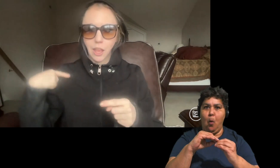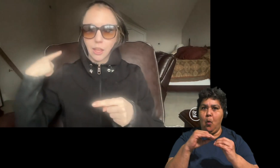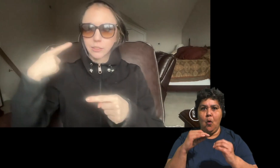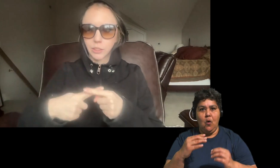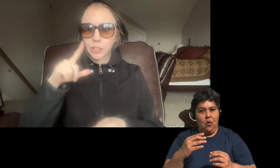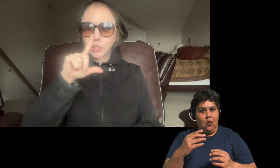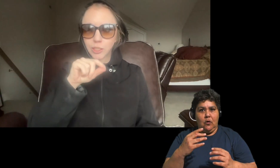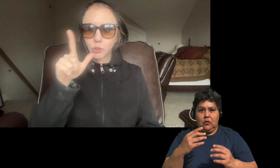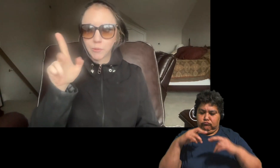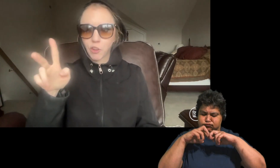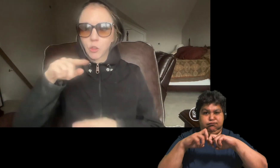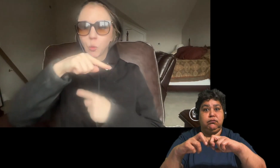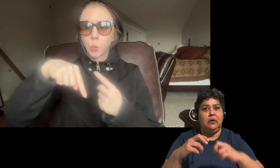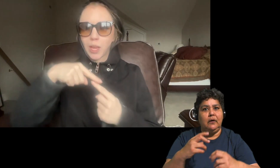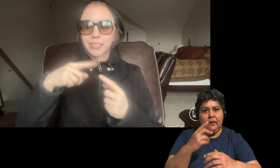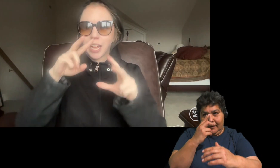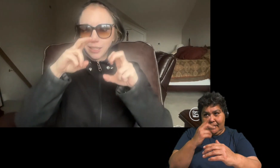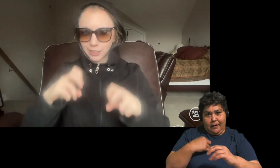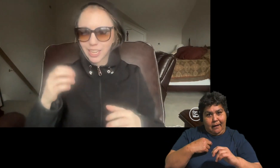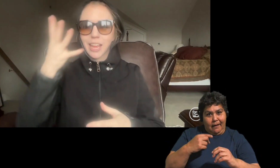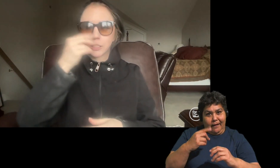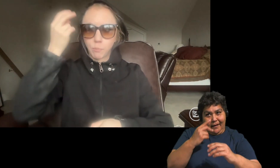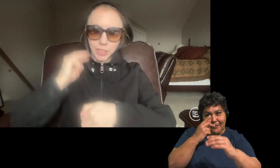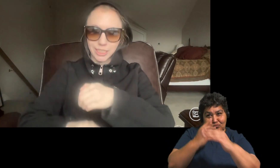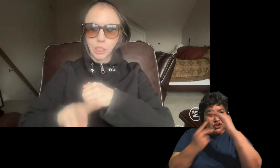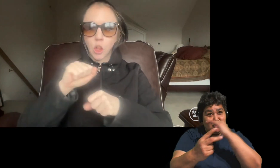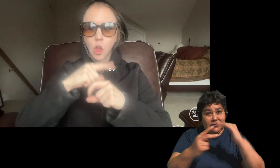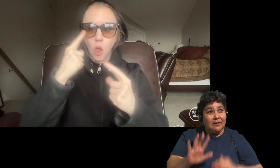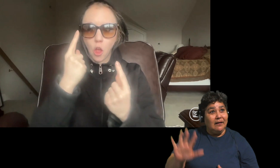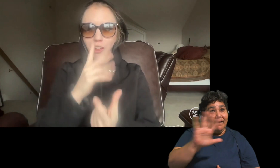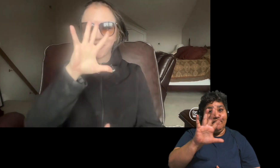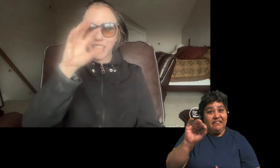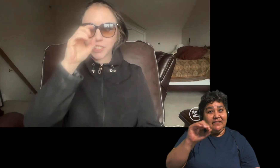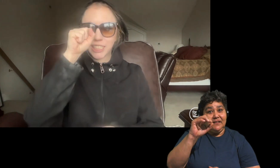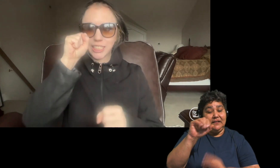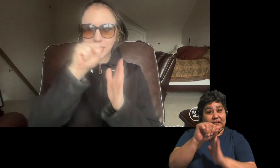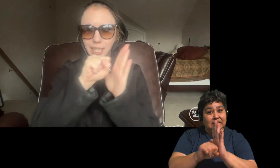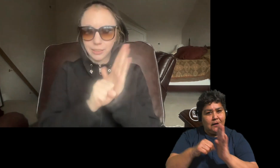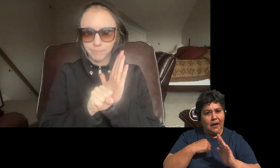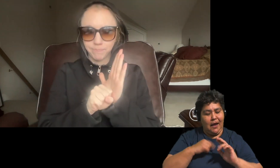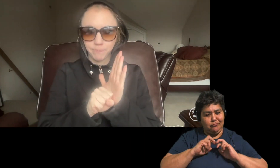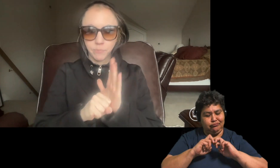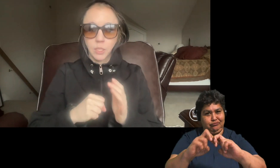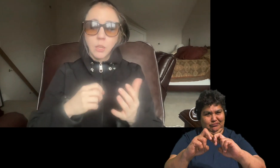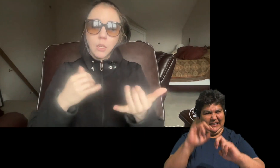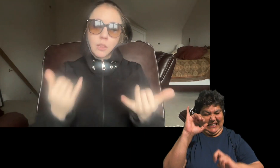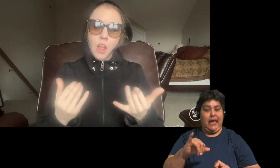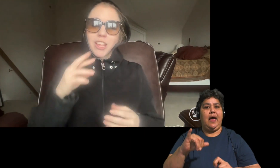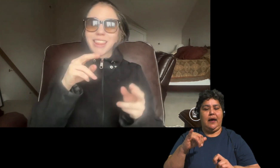nothing even close to the scale that I've done in 2024 when I analyzed the predictions of all 50